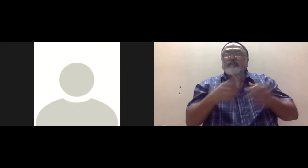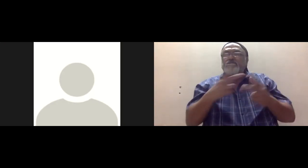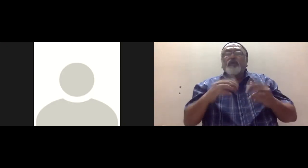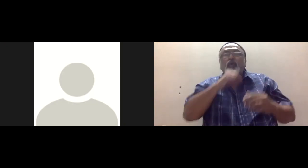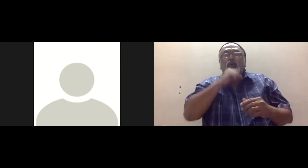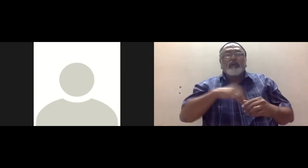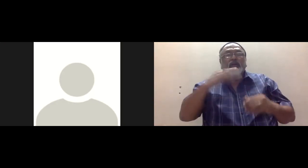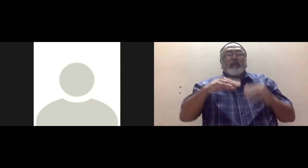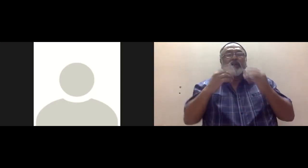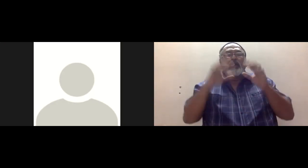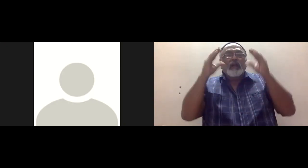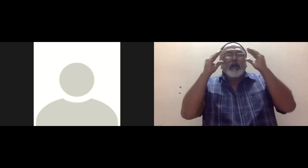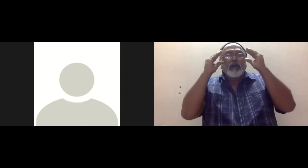eyesight.